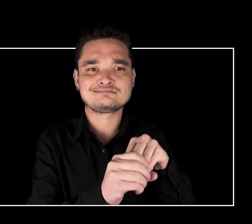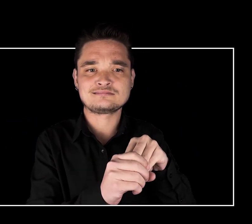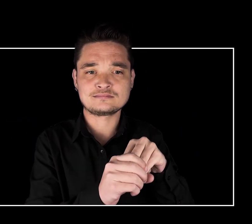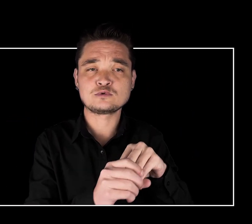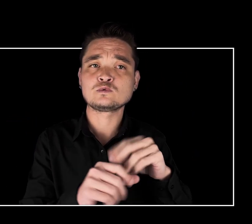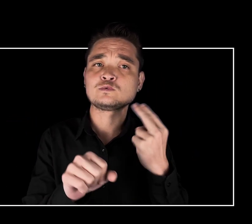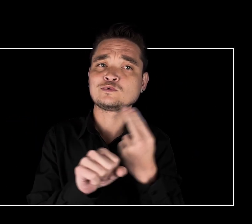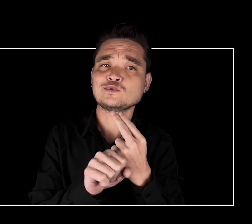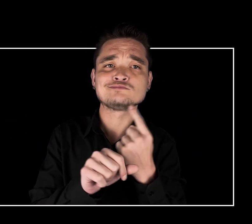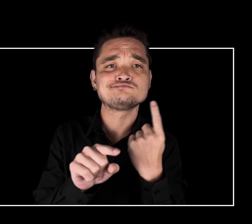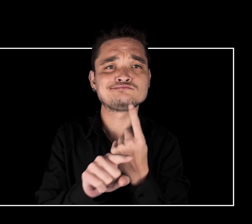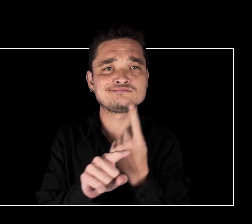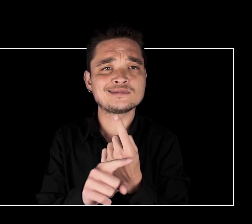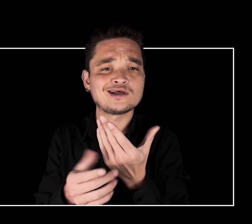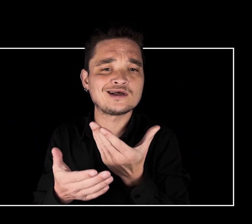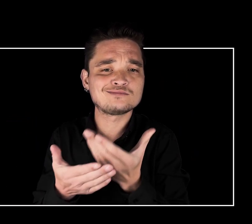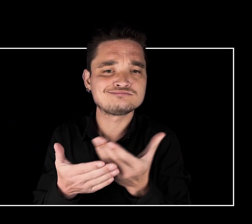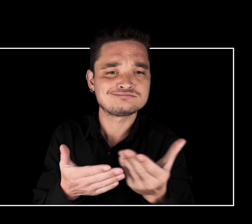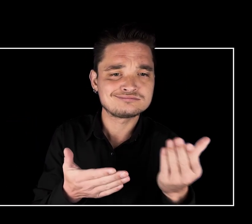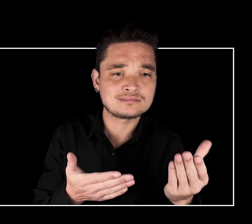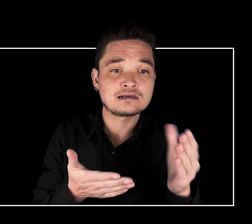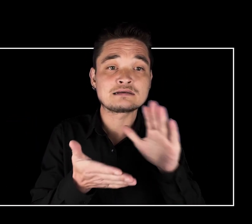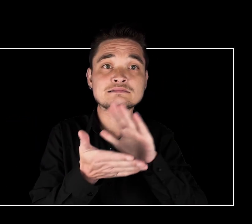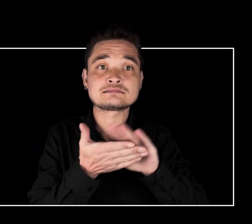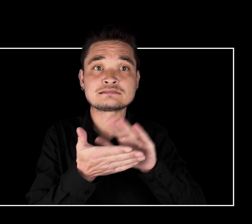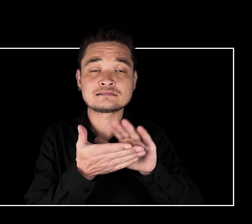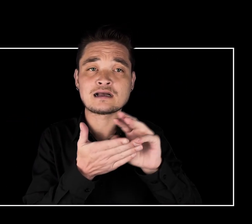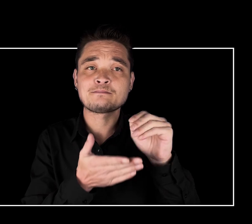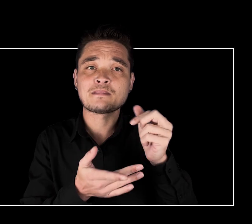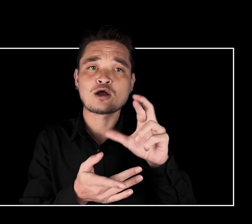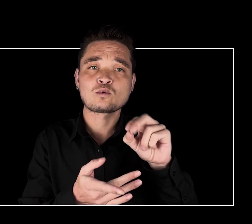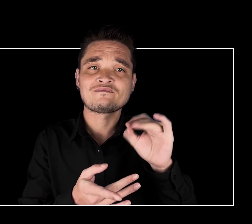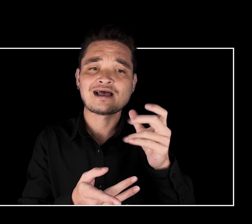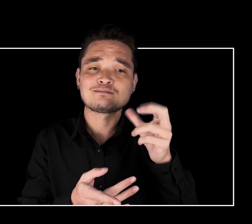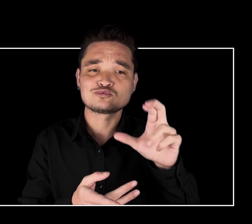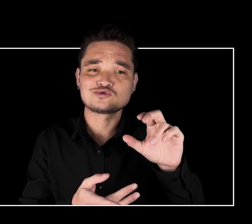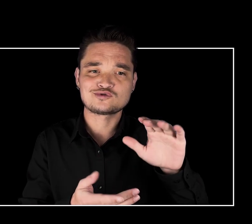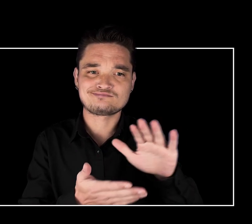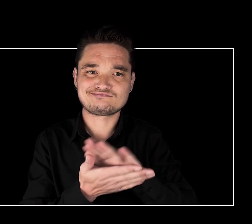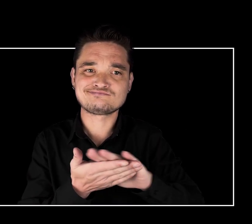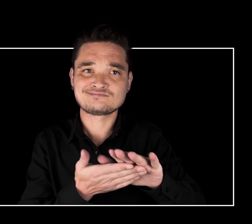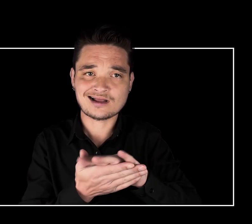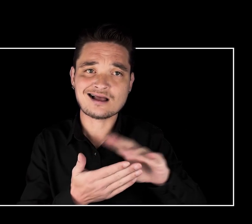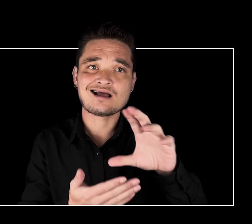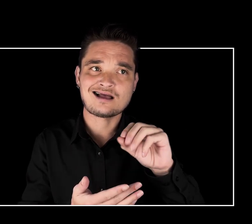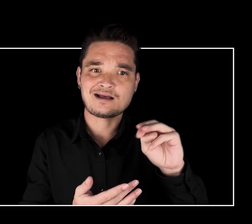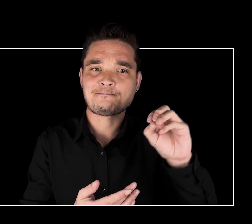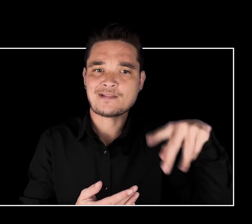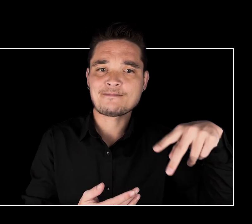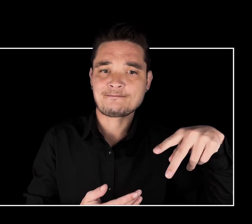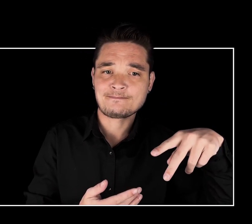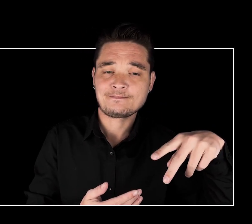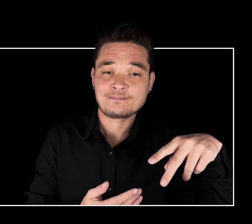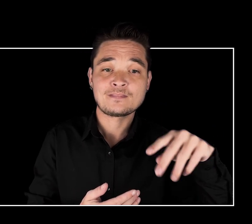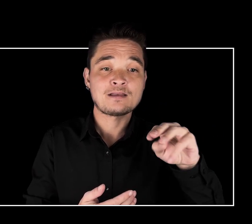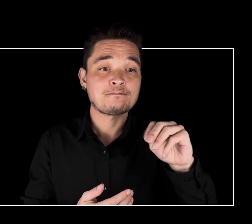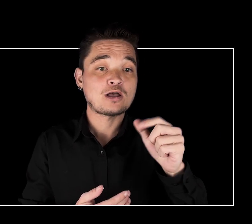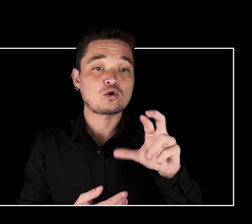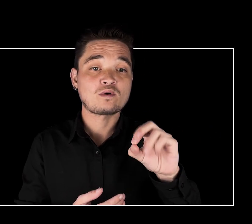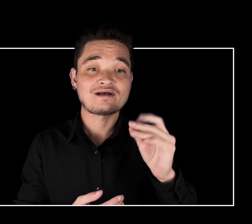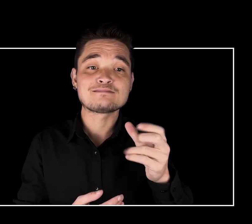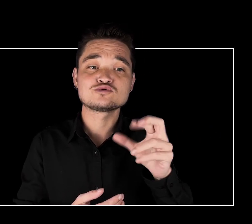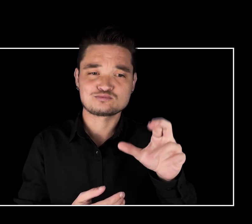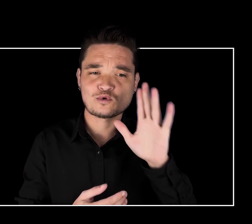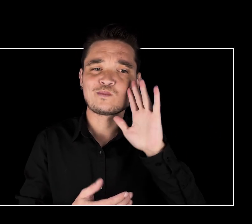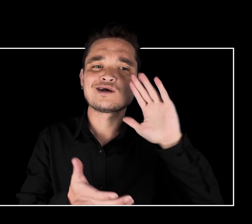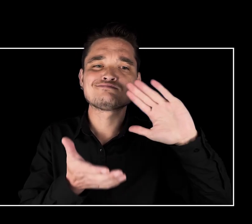Use the right equipment. Clean using a microfiber cloth and a microfiber mop. Microfiber removes more